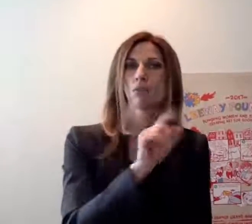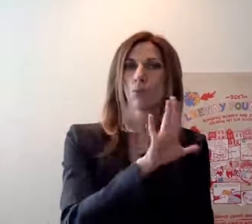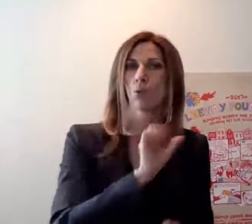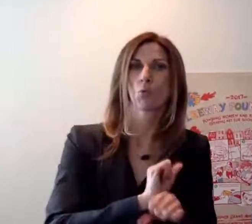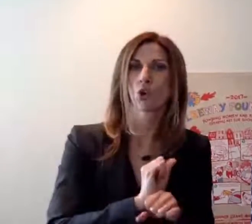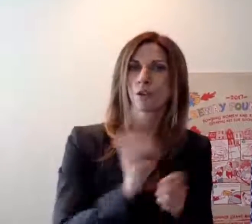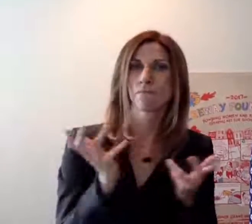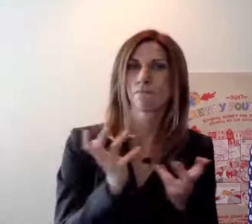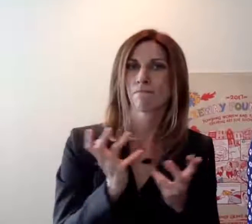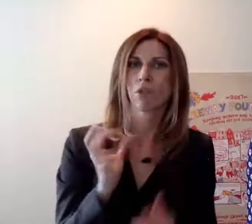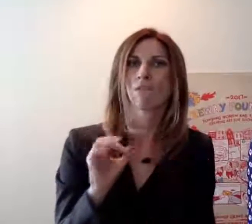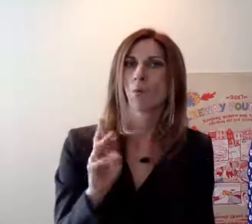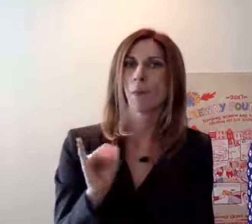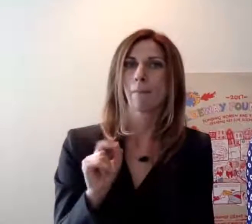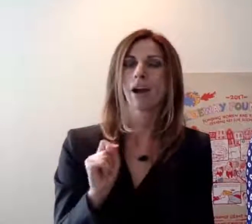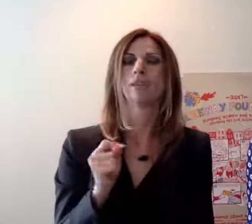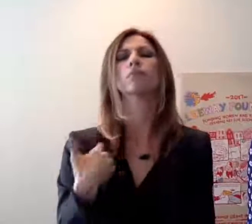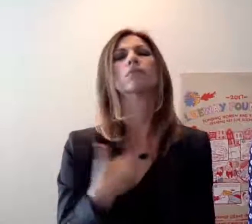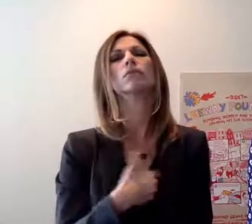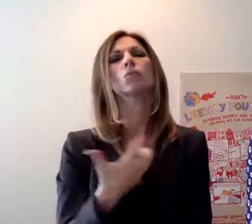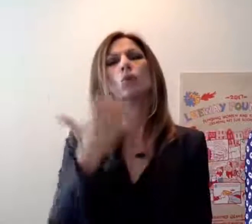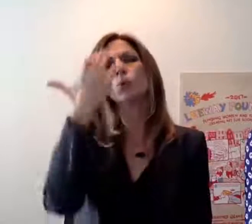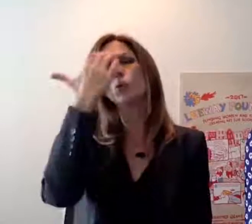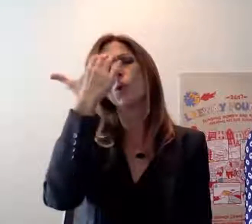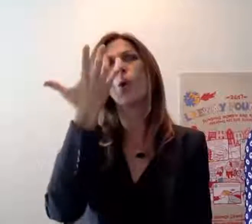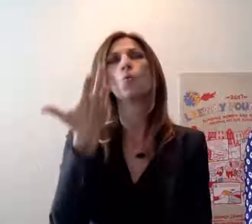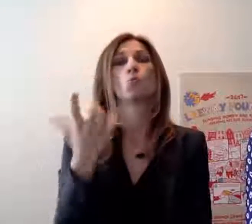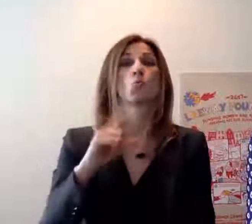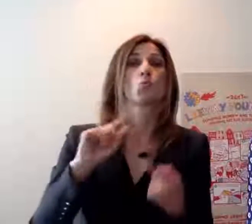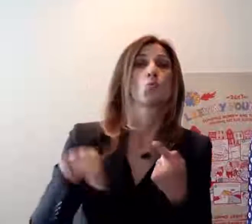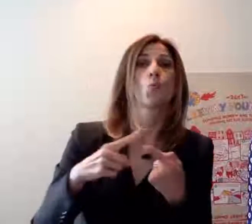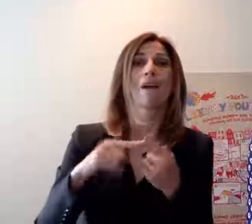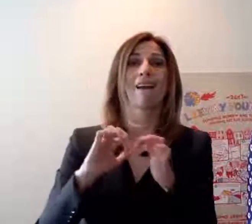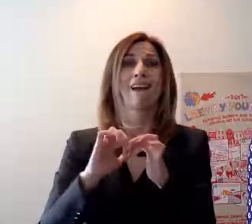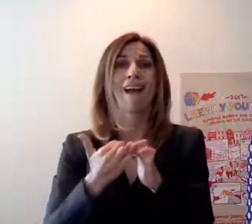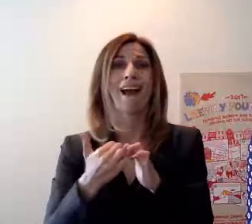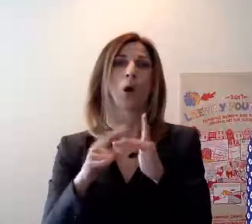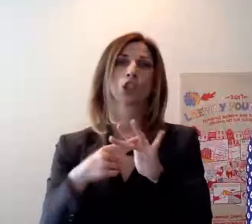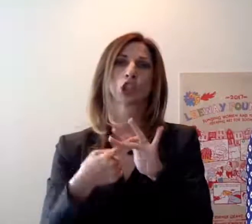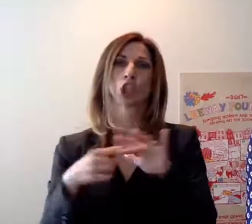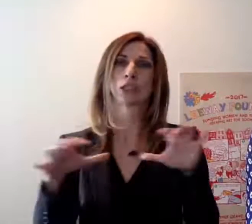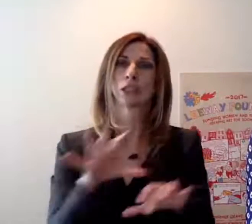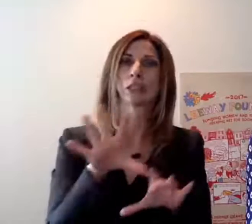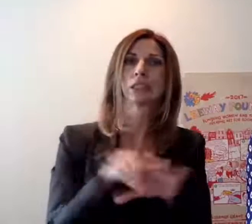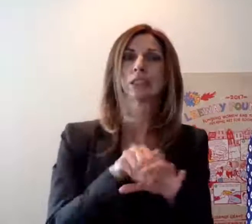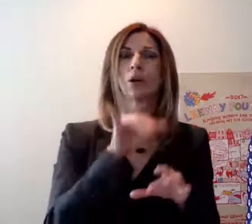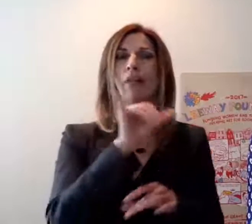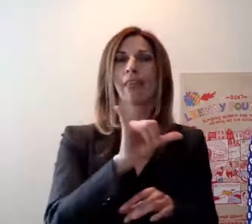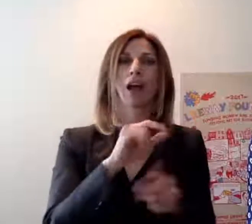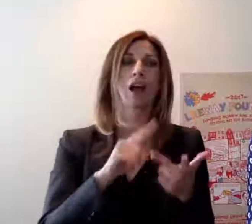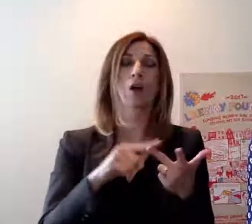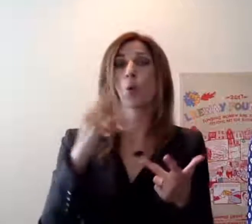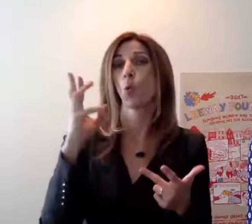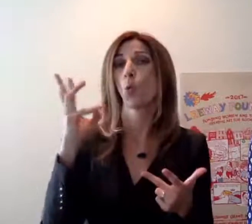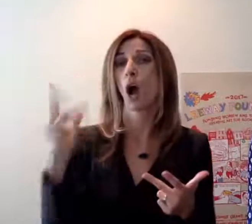want to know sort of when and how your practice started, why you do